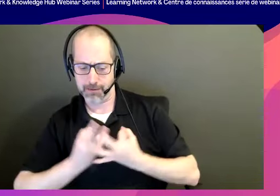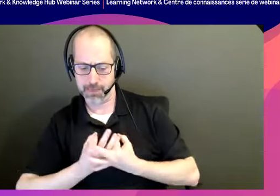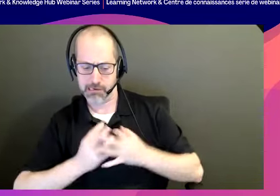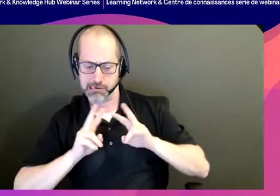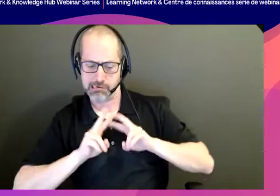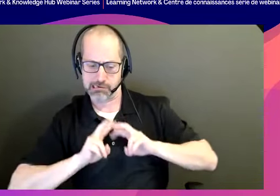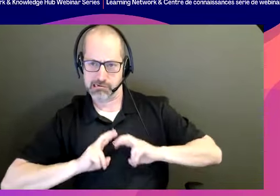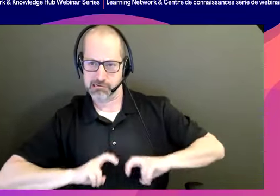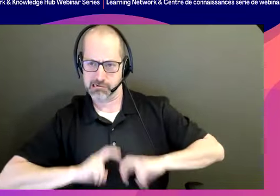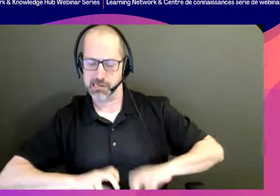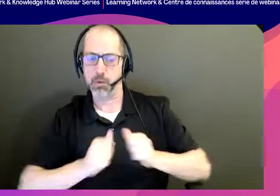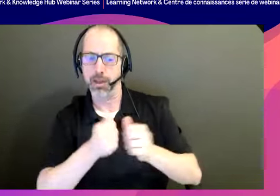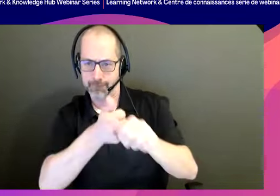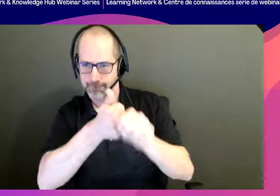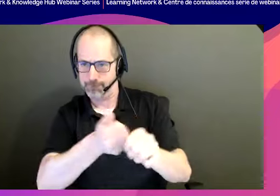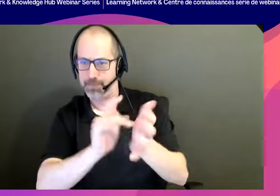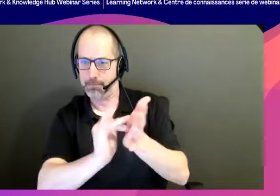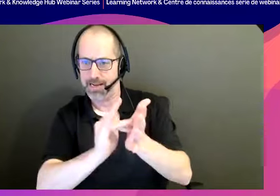Candace.